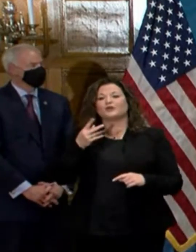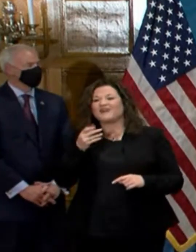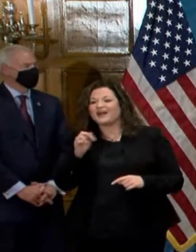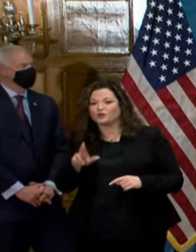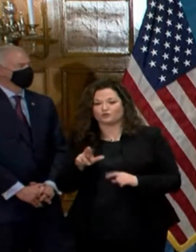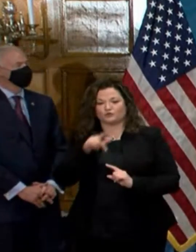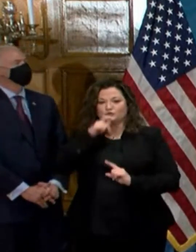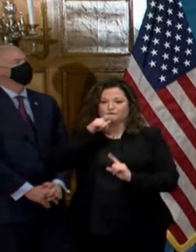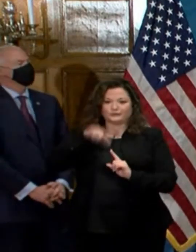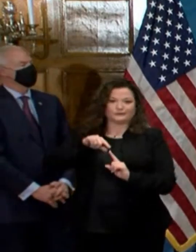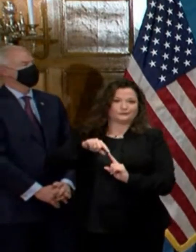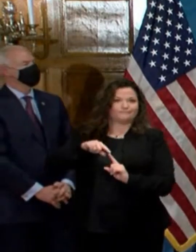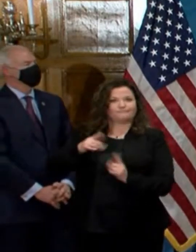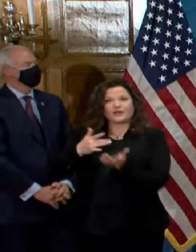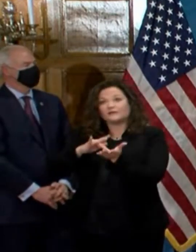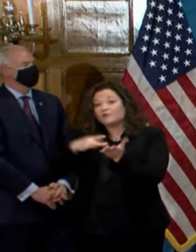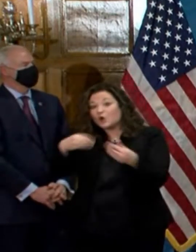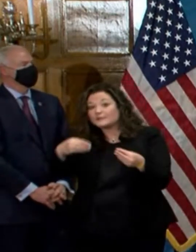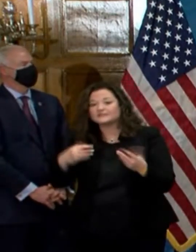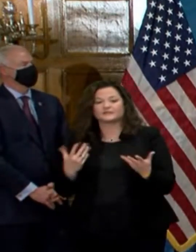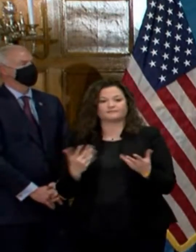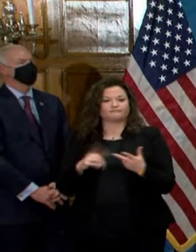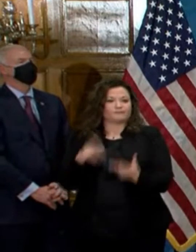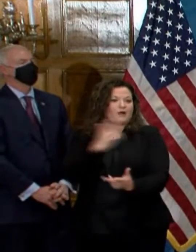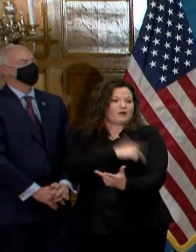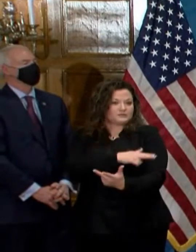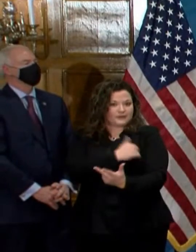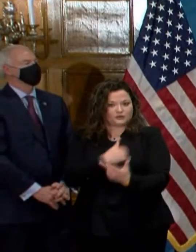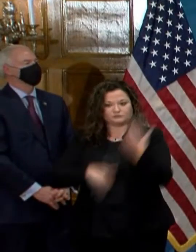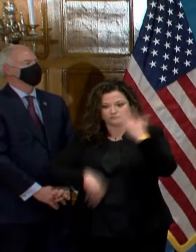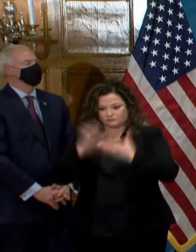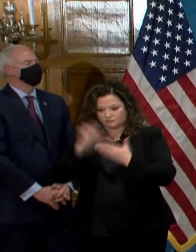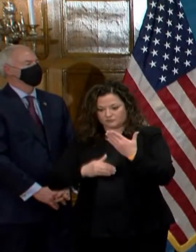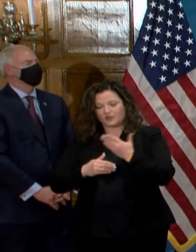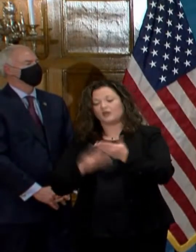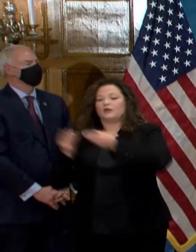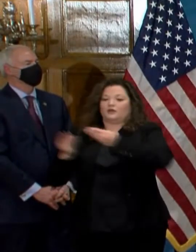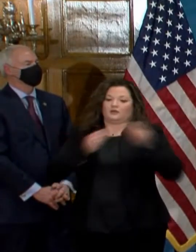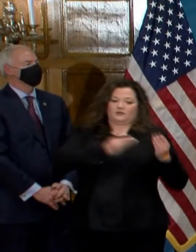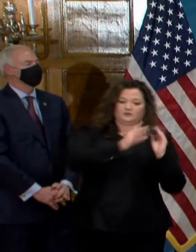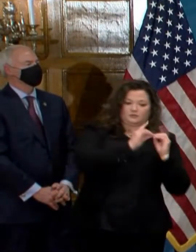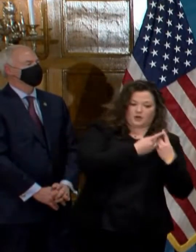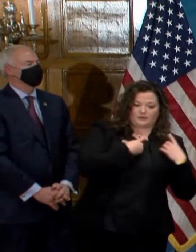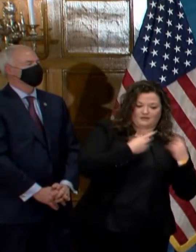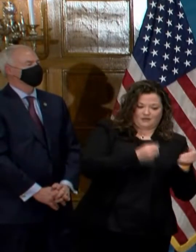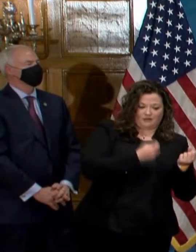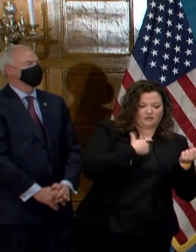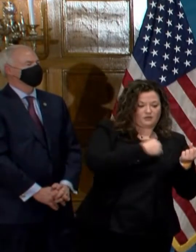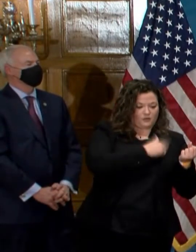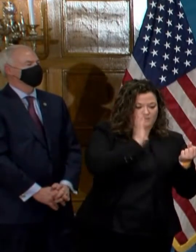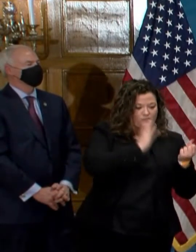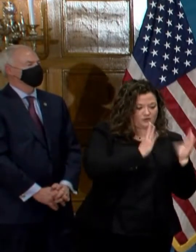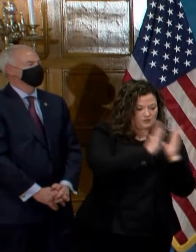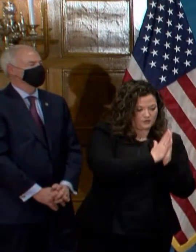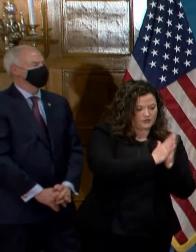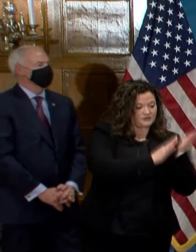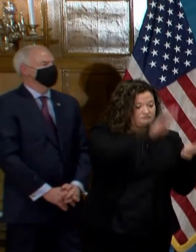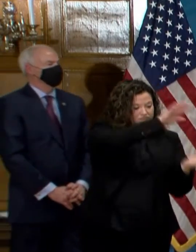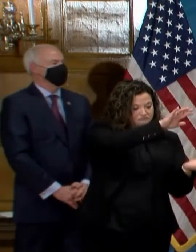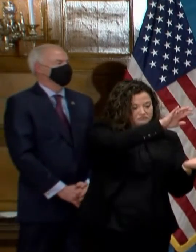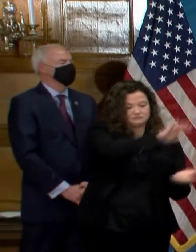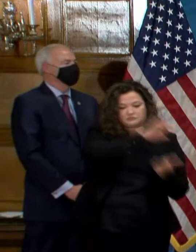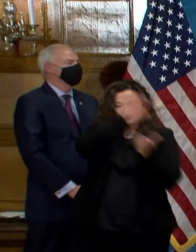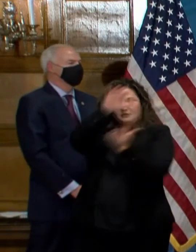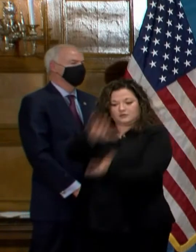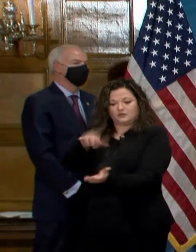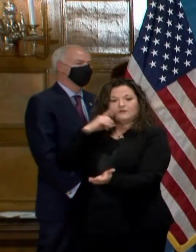from either a pharmacy or a hospital. And then from that, it'll come to the Department of Health, and then we'll put in the request to get the dosing sent to